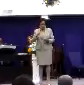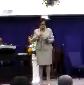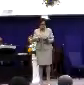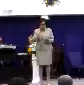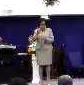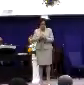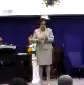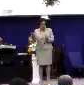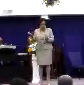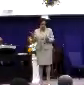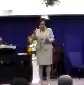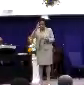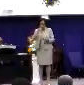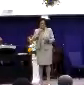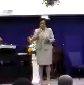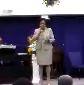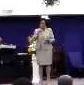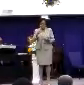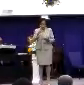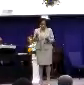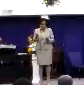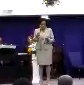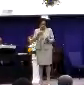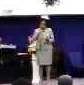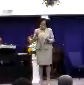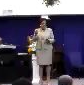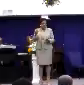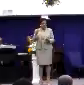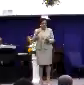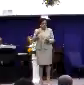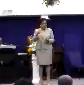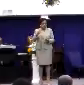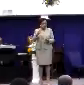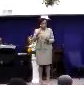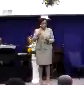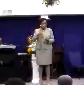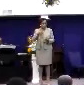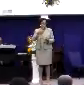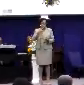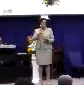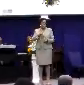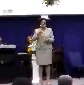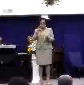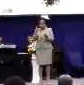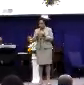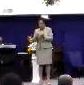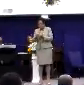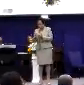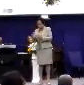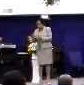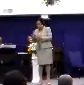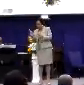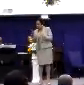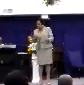God said don't do, and when you say God said don't do it, you can verify it in the reference in Revelation, you find out if you go to hell for